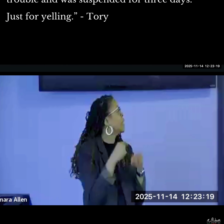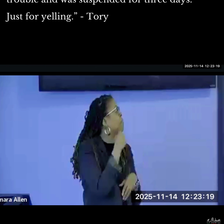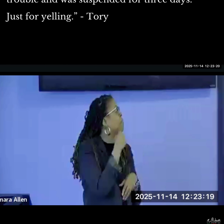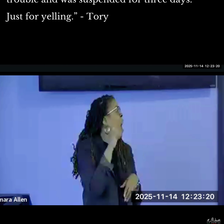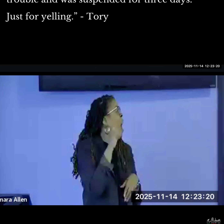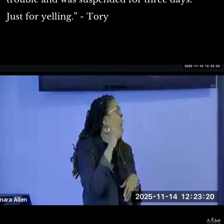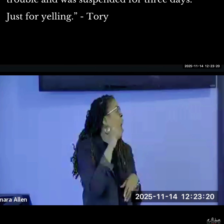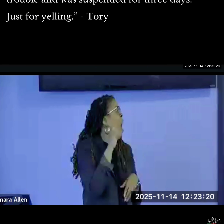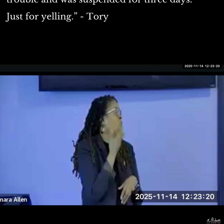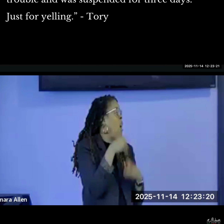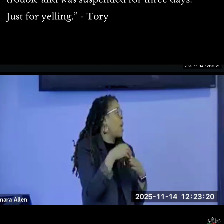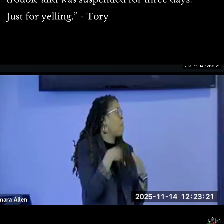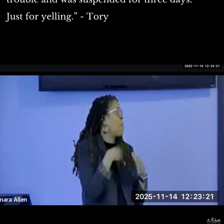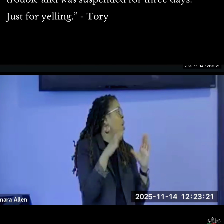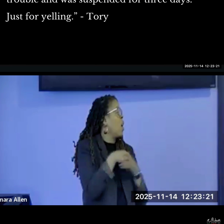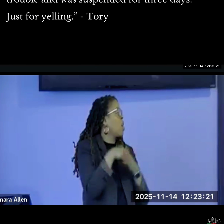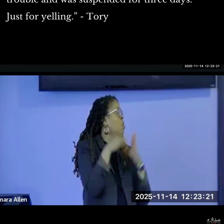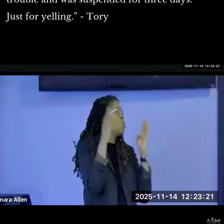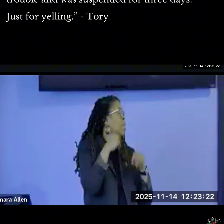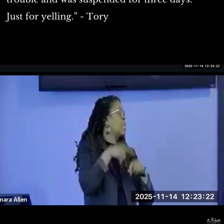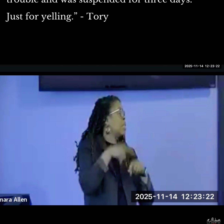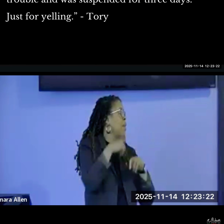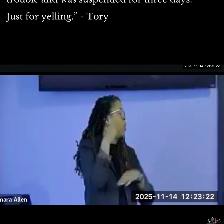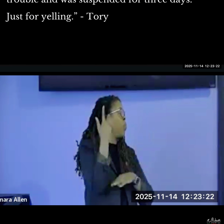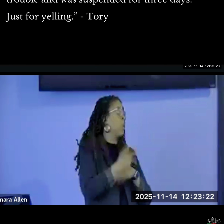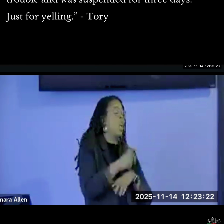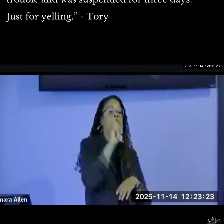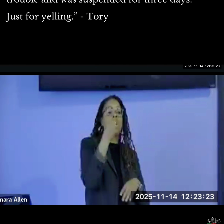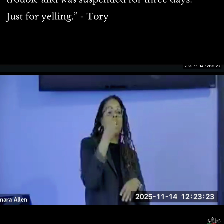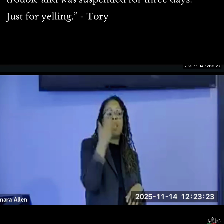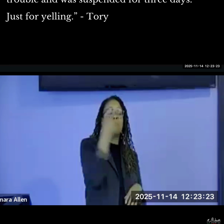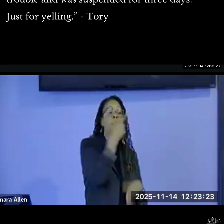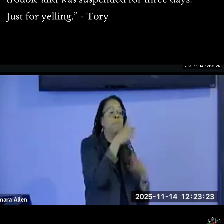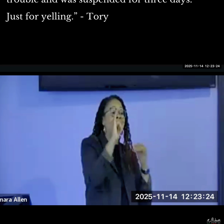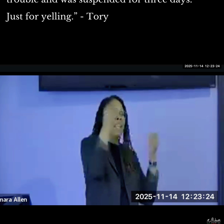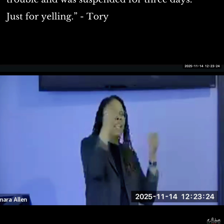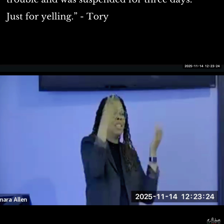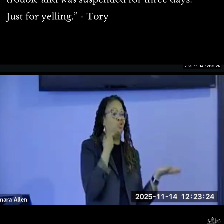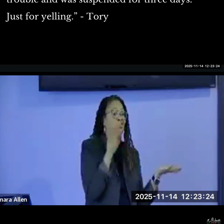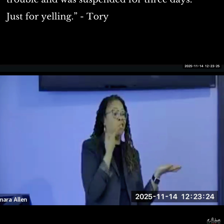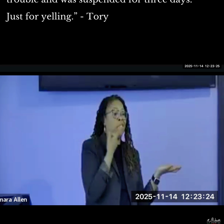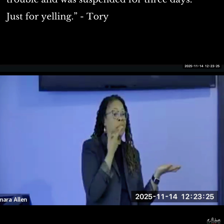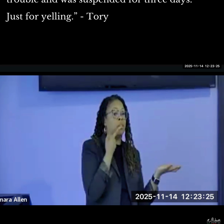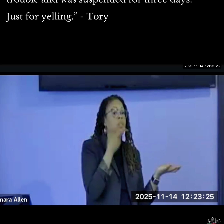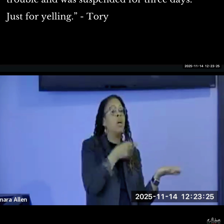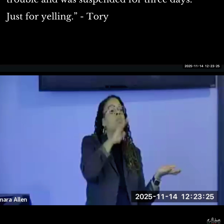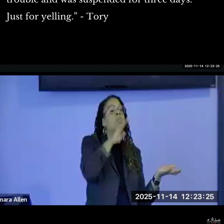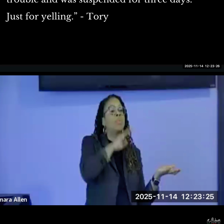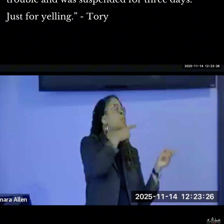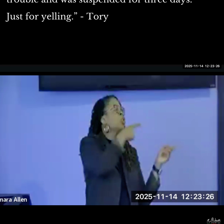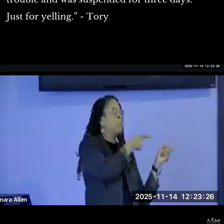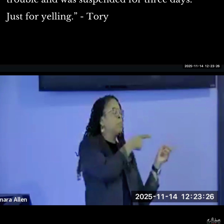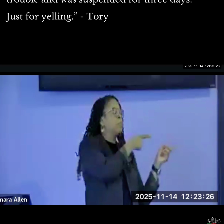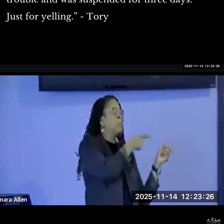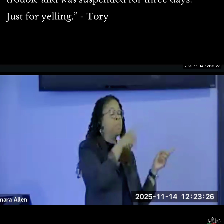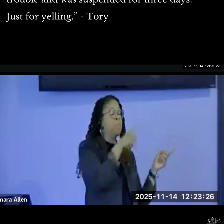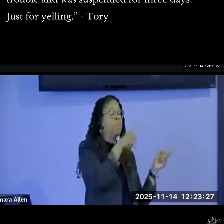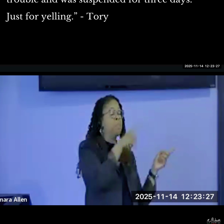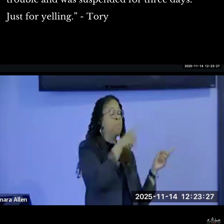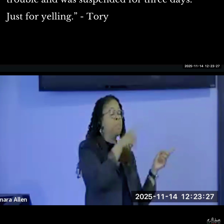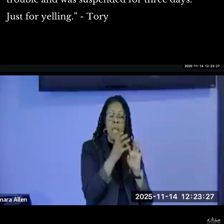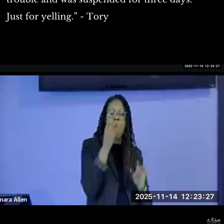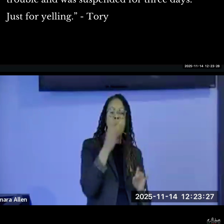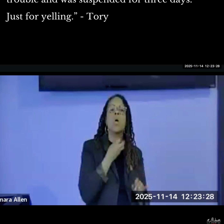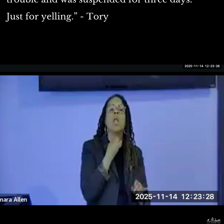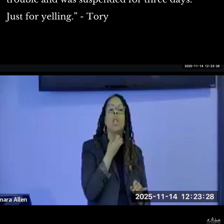is a quote from Tori. I was just yelling in class, and so I got in trouble and was suspended for 3 days just